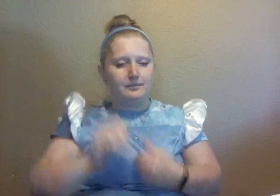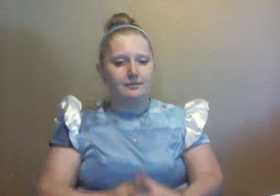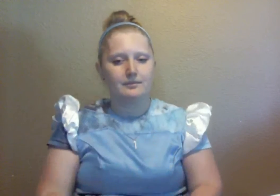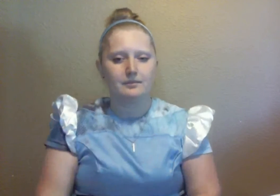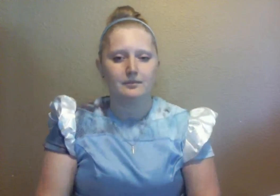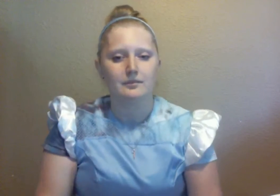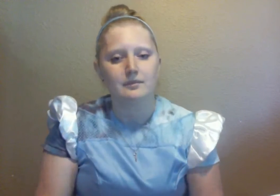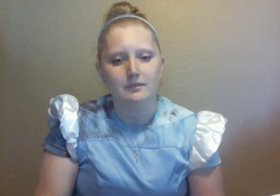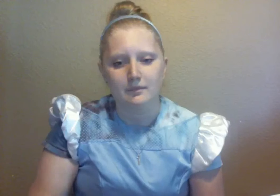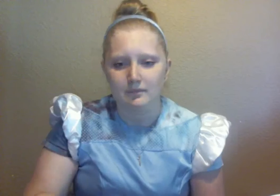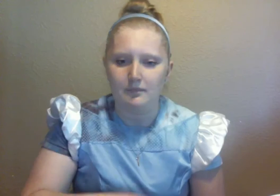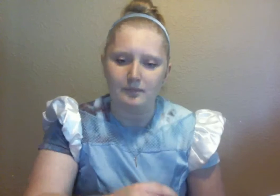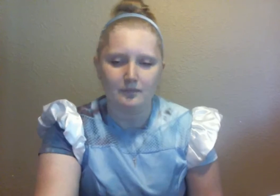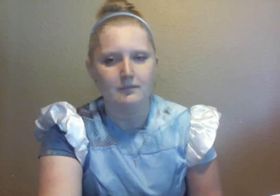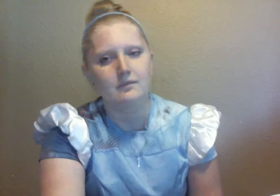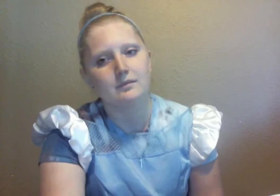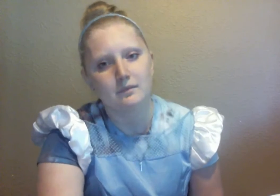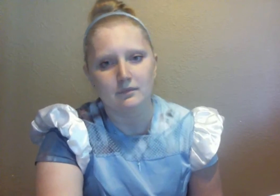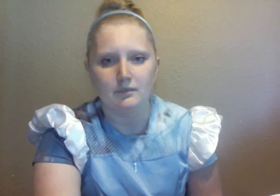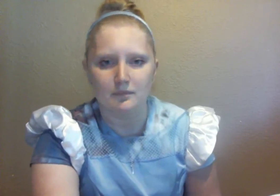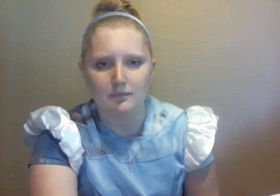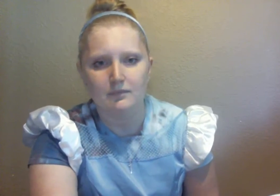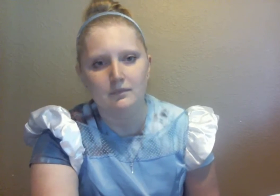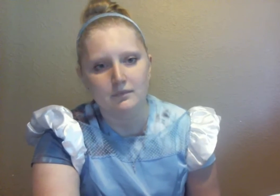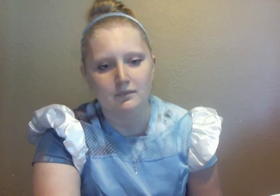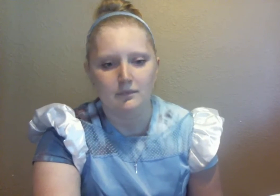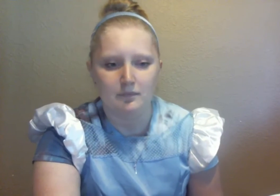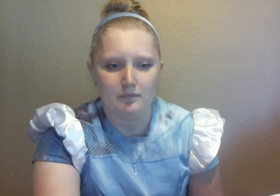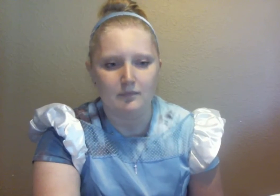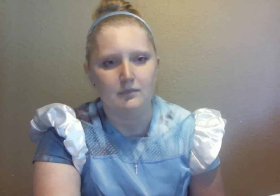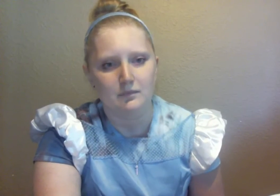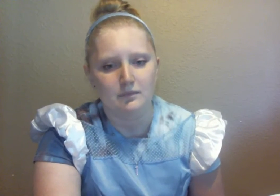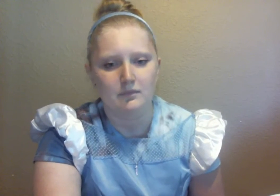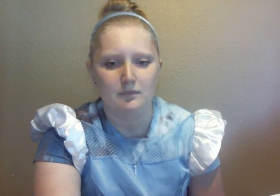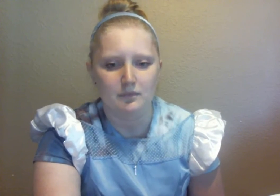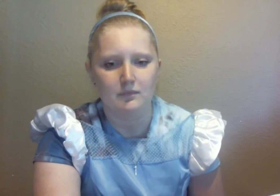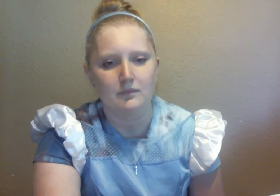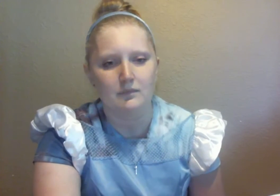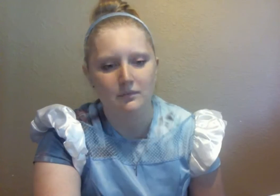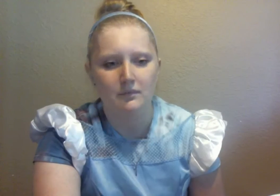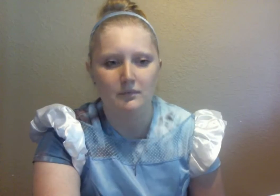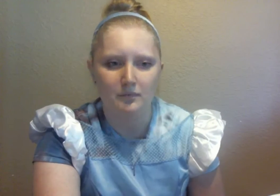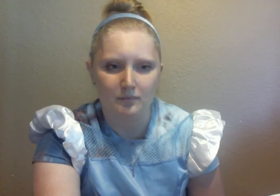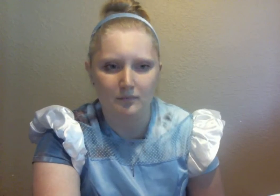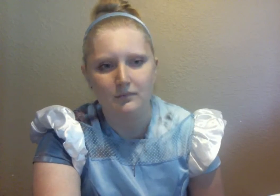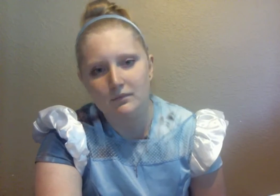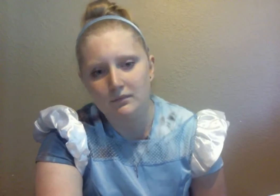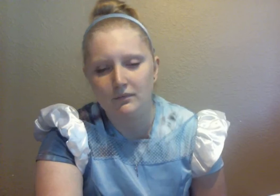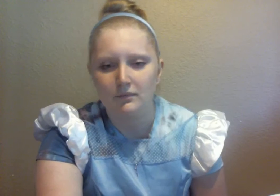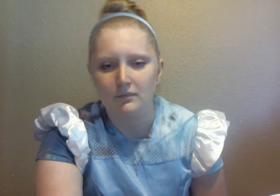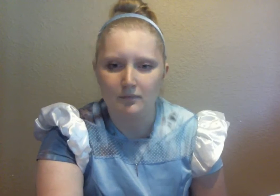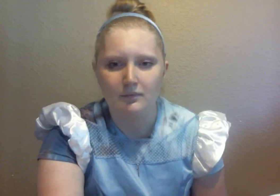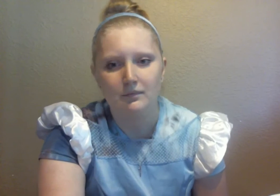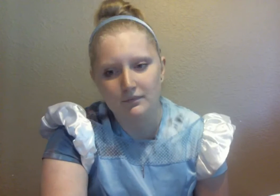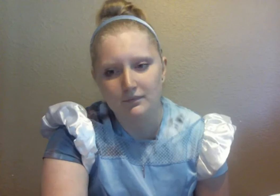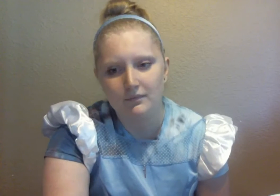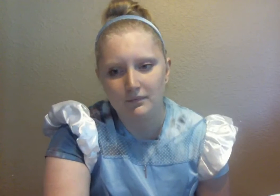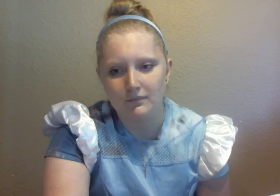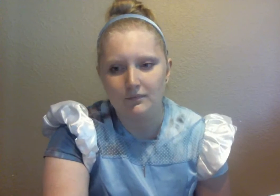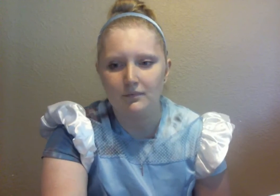Hip hop fairy tales is a magical life for both of you and me.